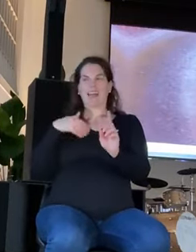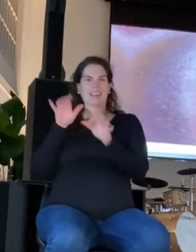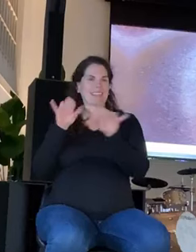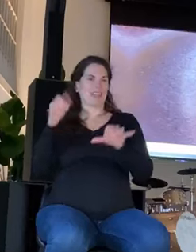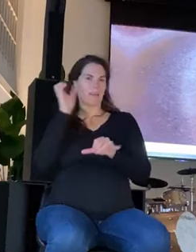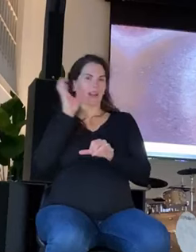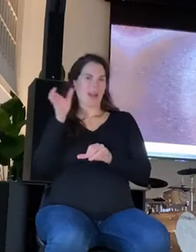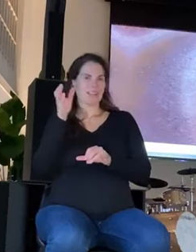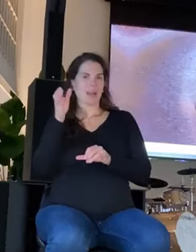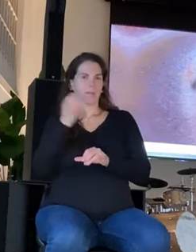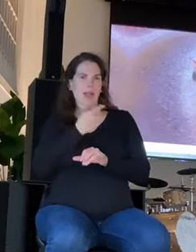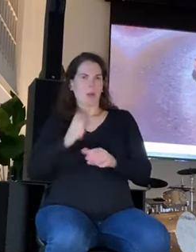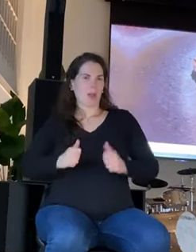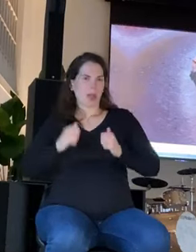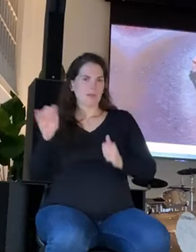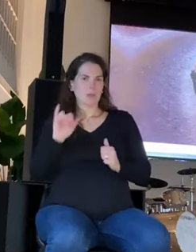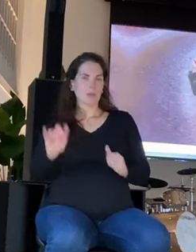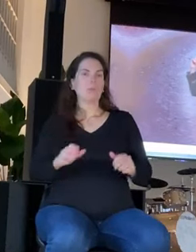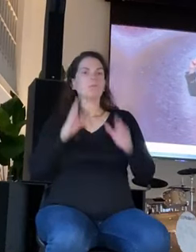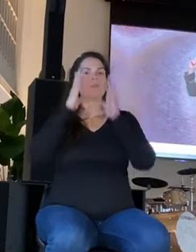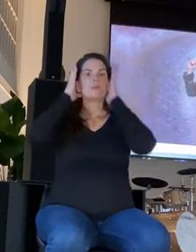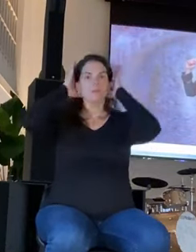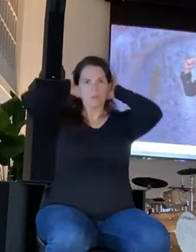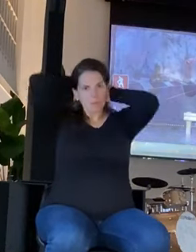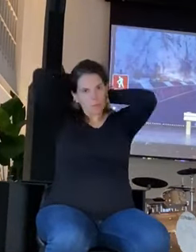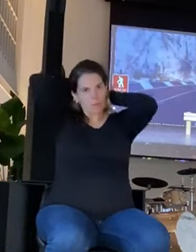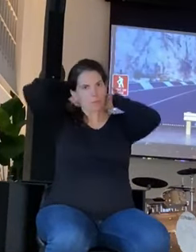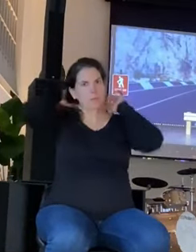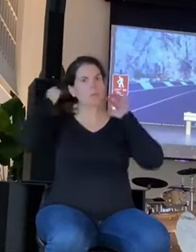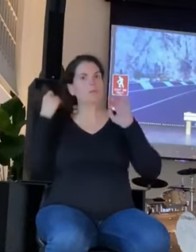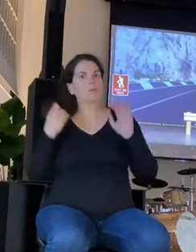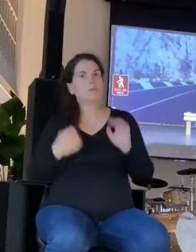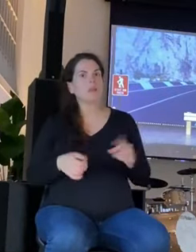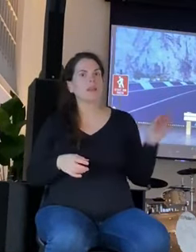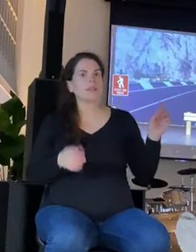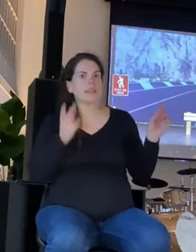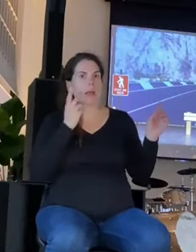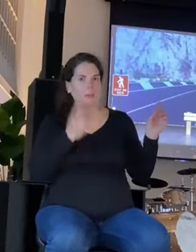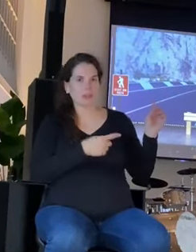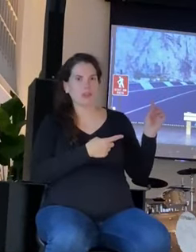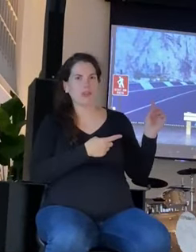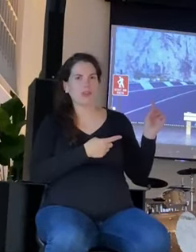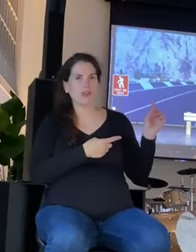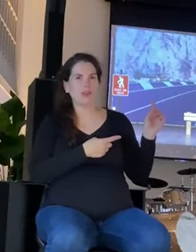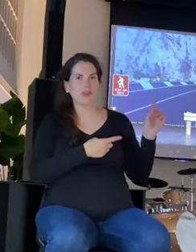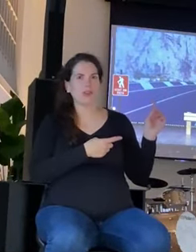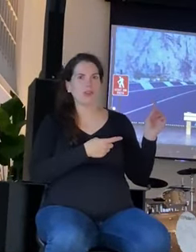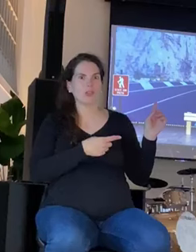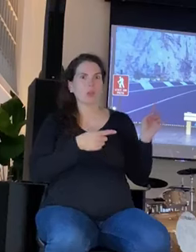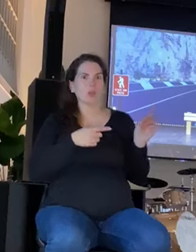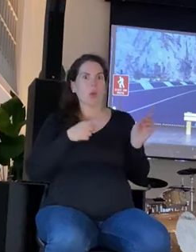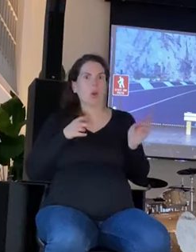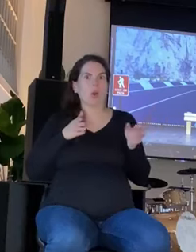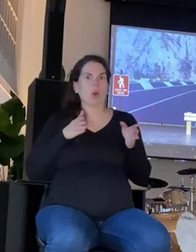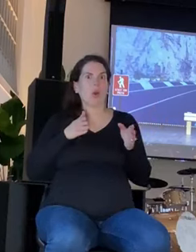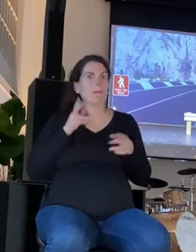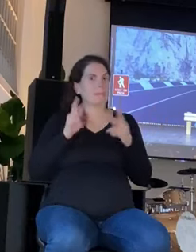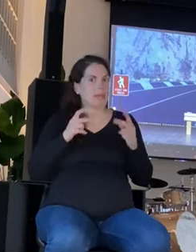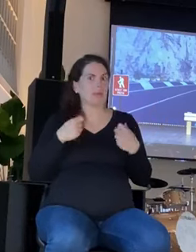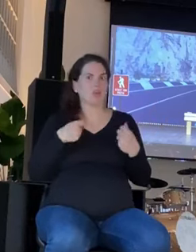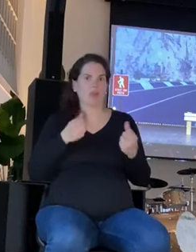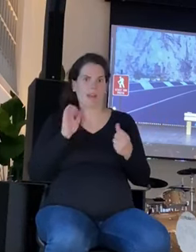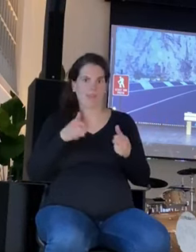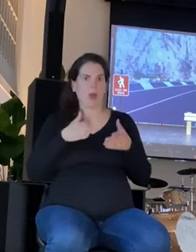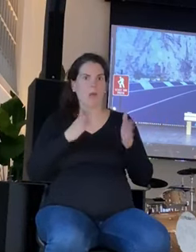us in our life. Look at this picture of this guardrail. I can guarantee you that the people driving on that road